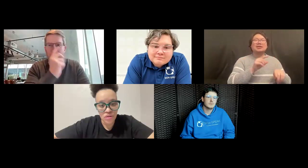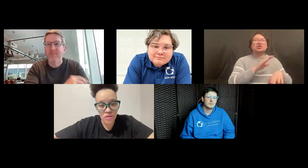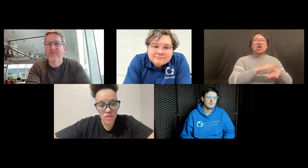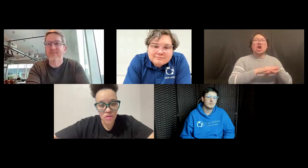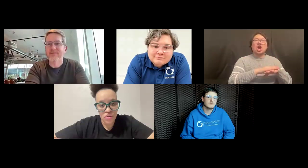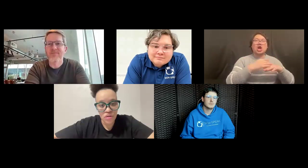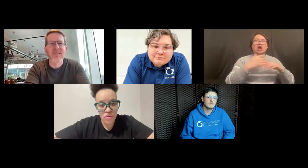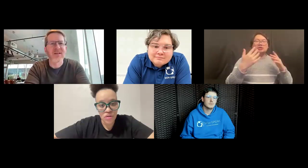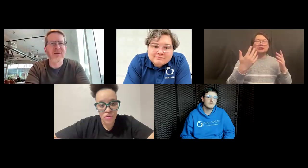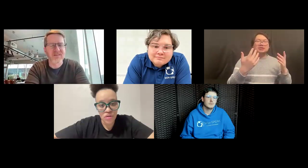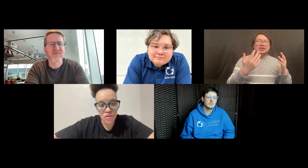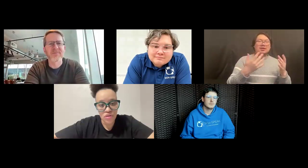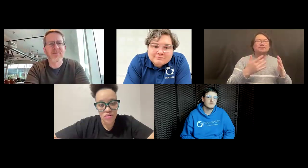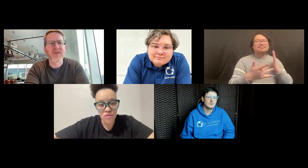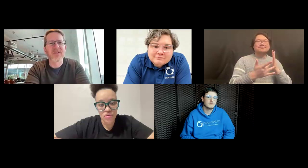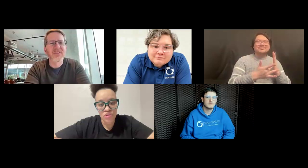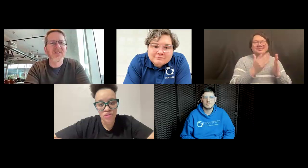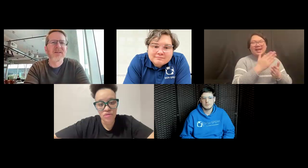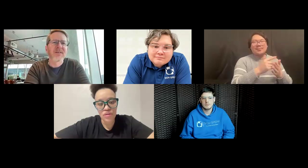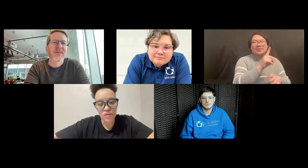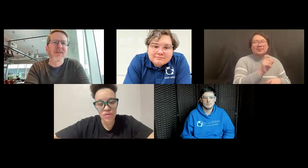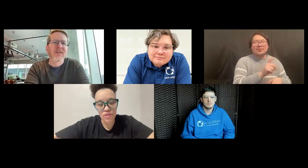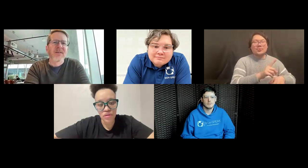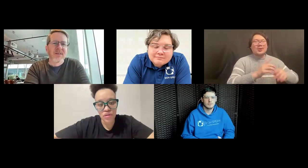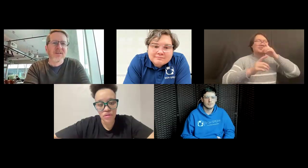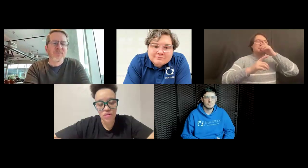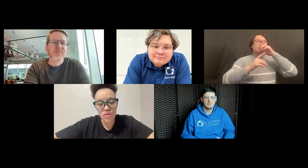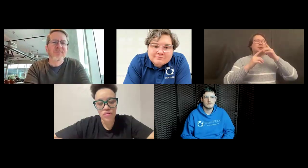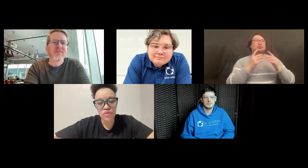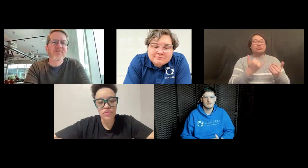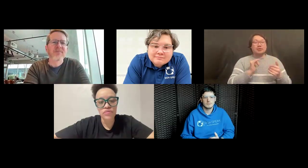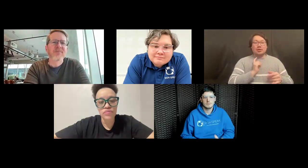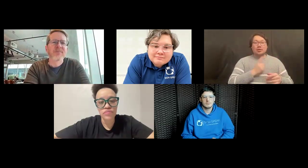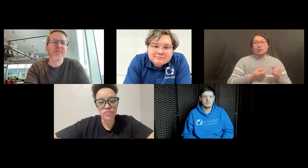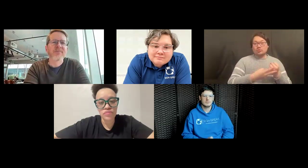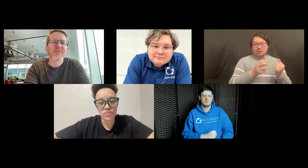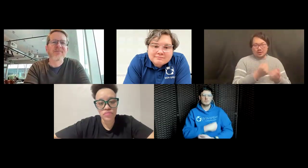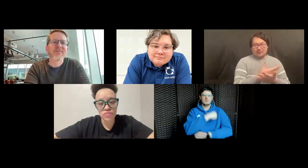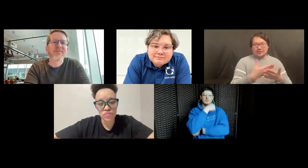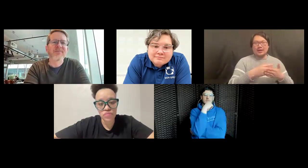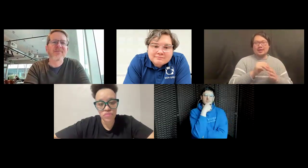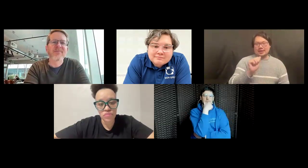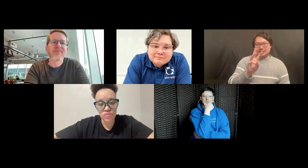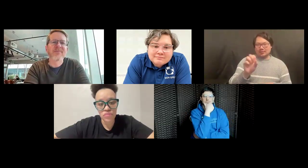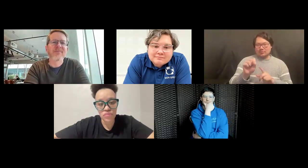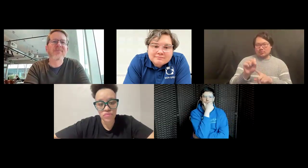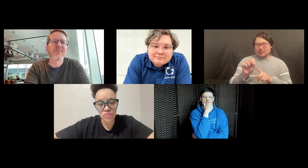we already have mentioned a little bit on the data part, but then also there's, a technical component too. If there's a question, for example, we do